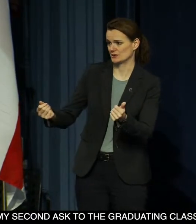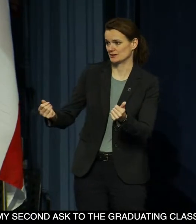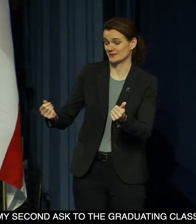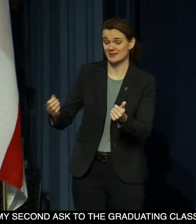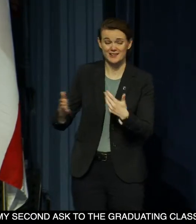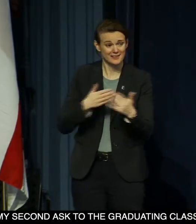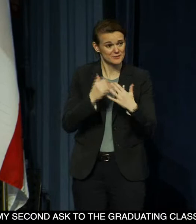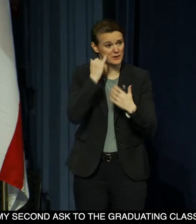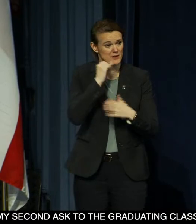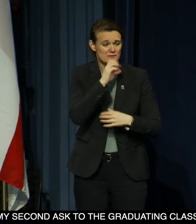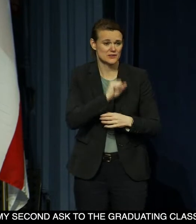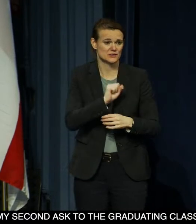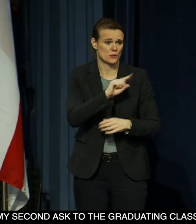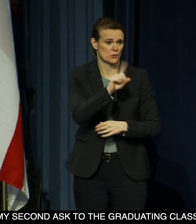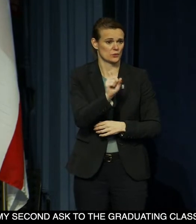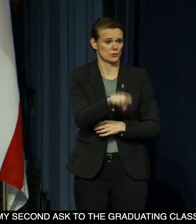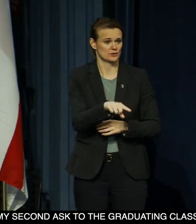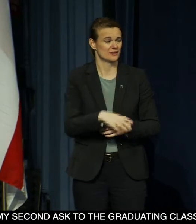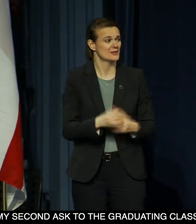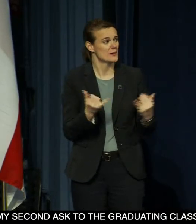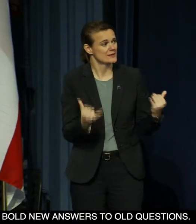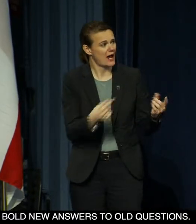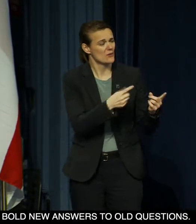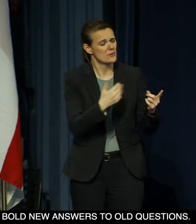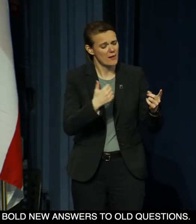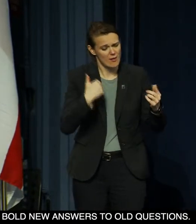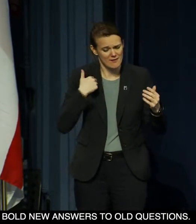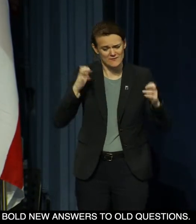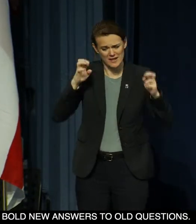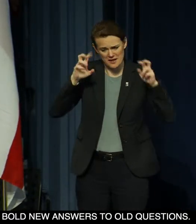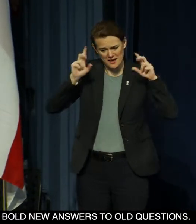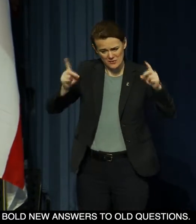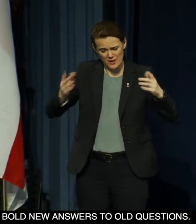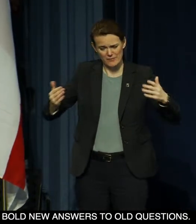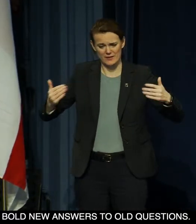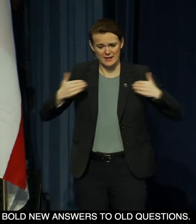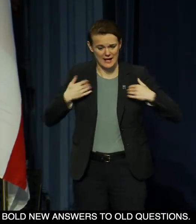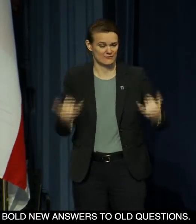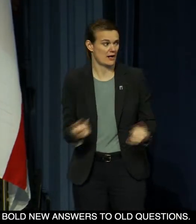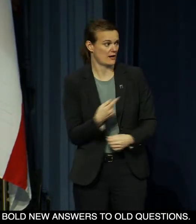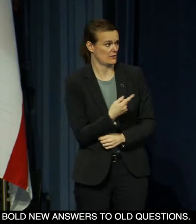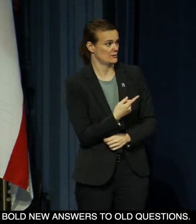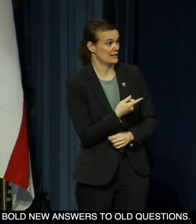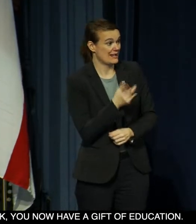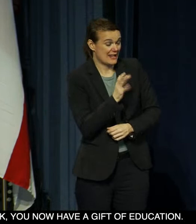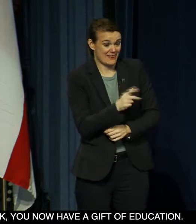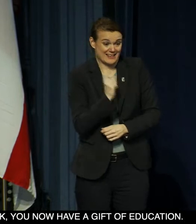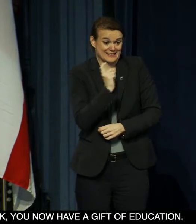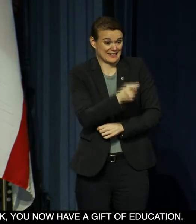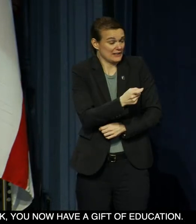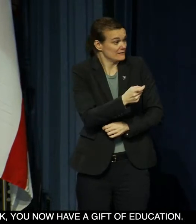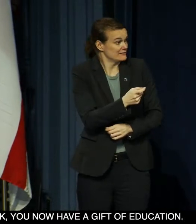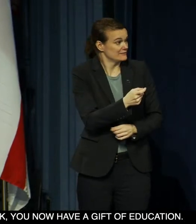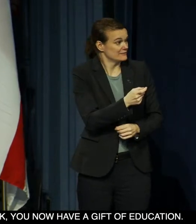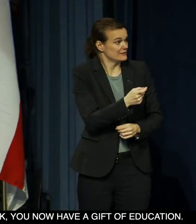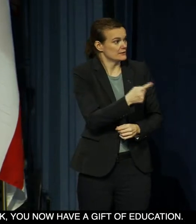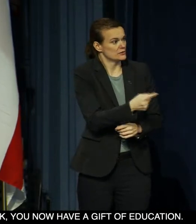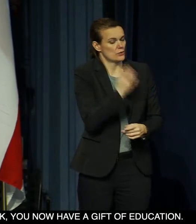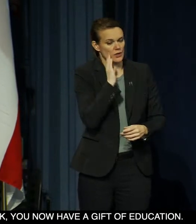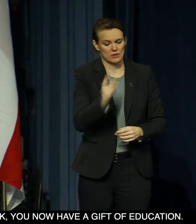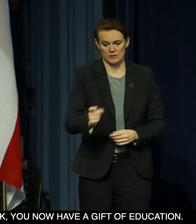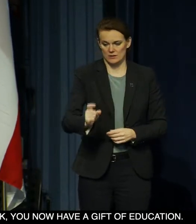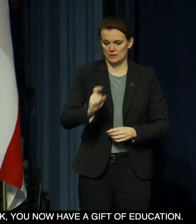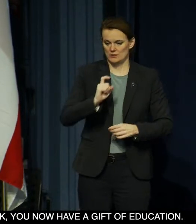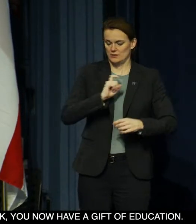questions. Look, you now have a gift of education. I know you will take that gift and be innovative